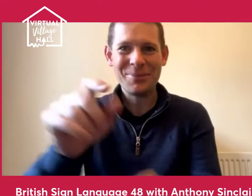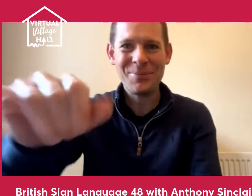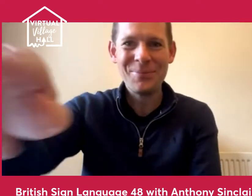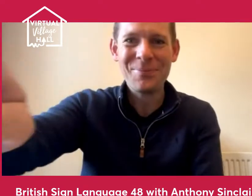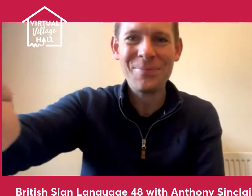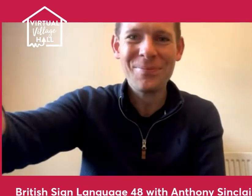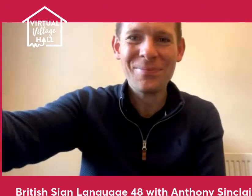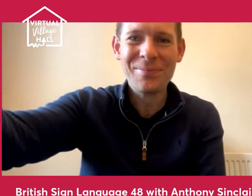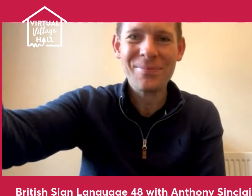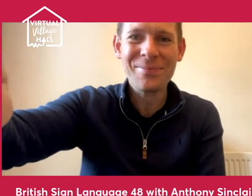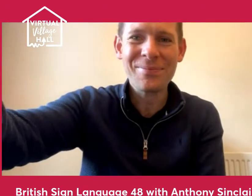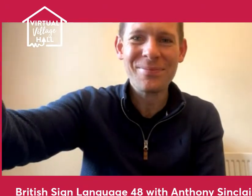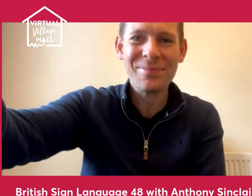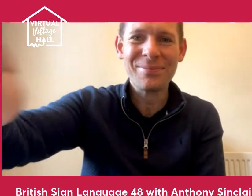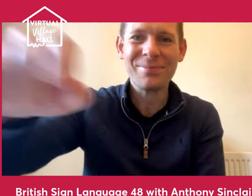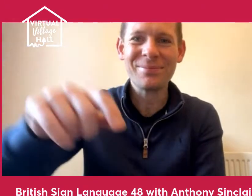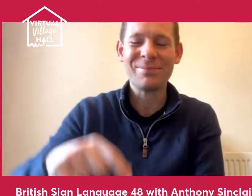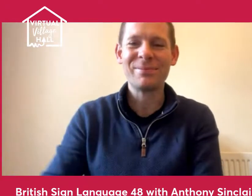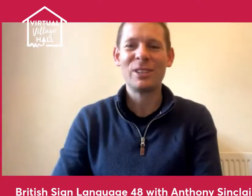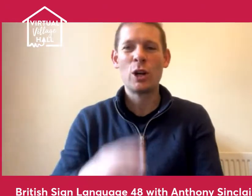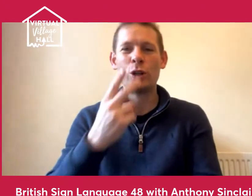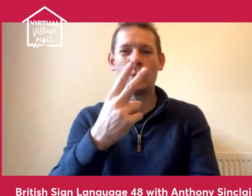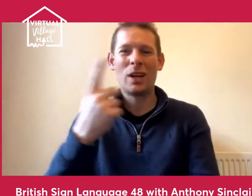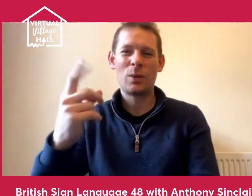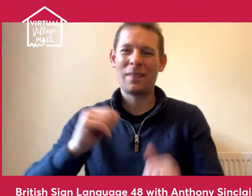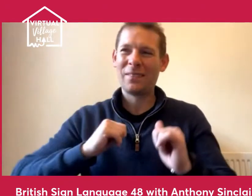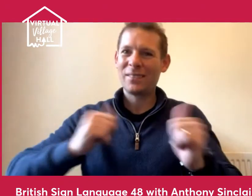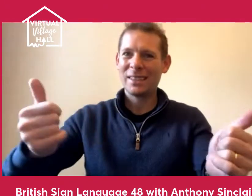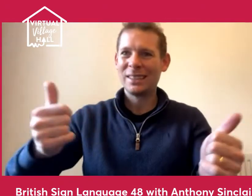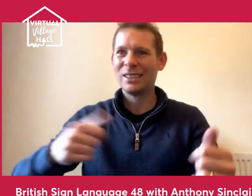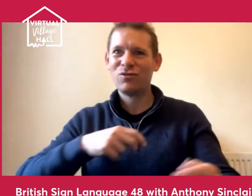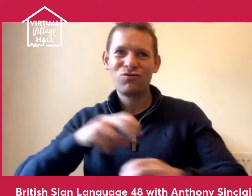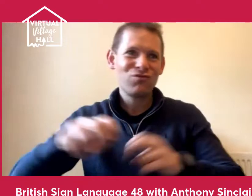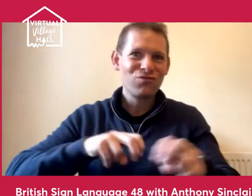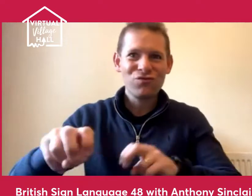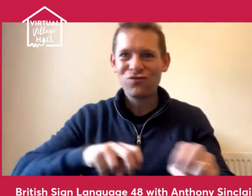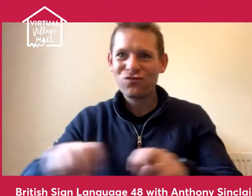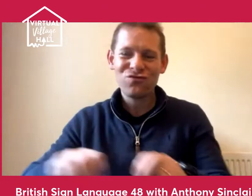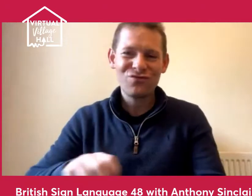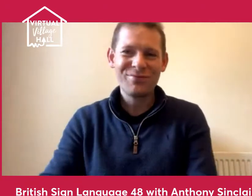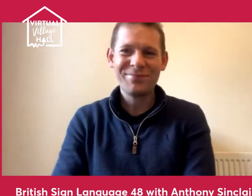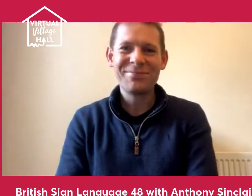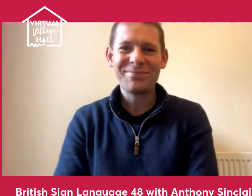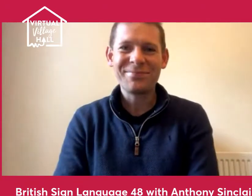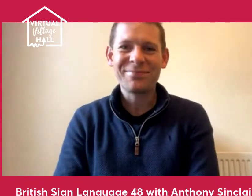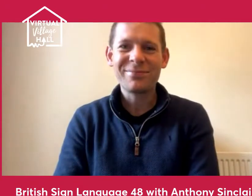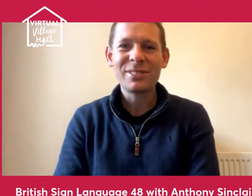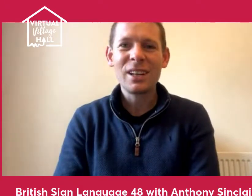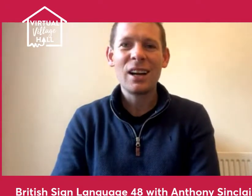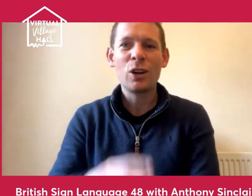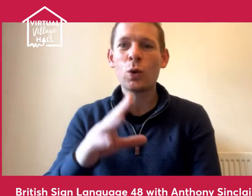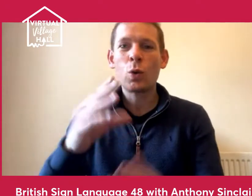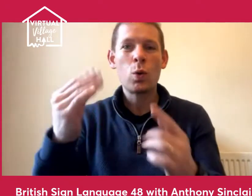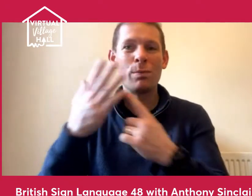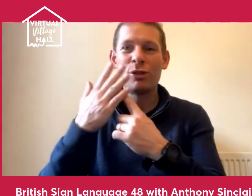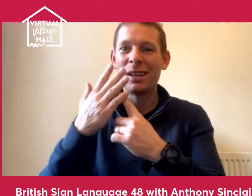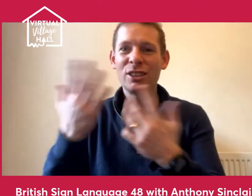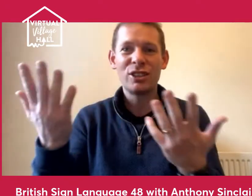Yeah, same here. We do too. Yeah, 21 is a great age to be very fit and full of energy.